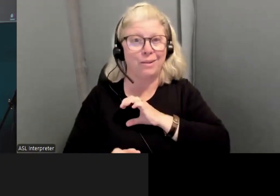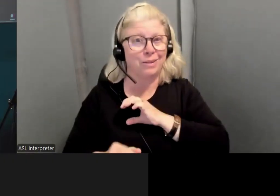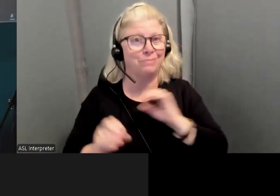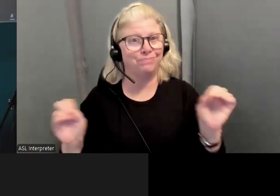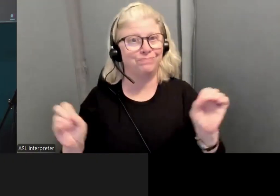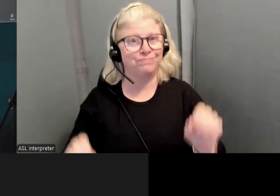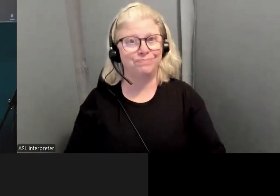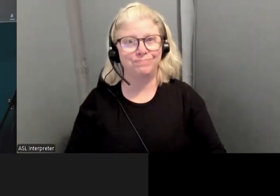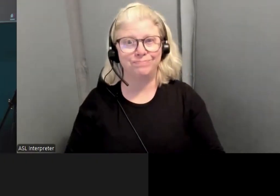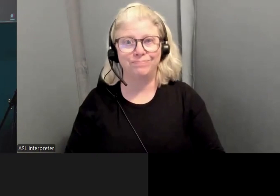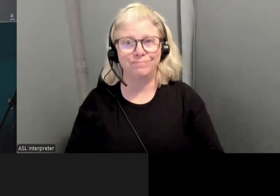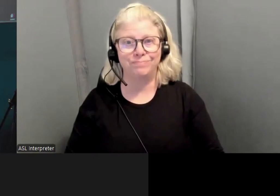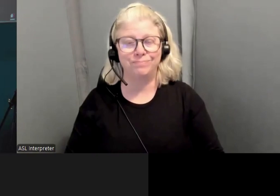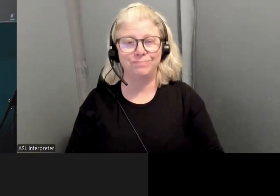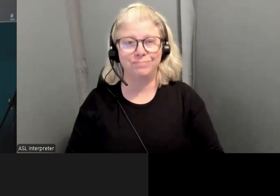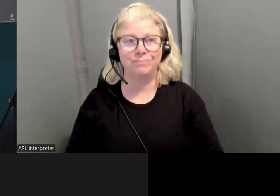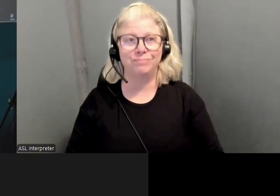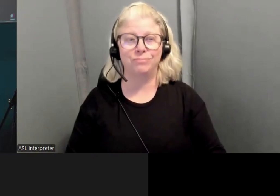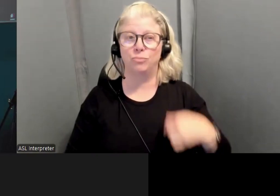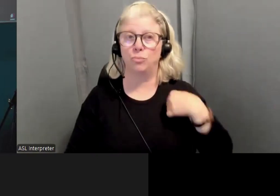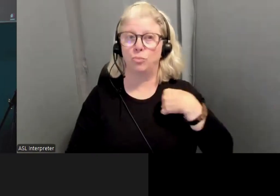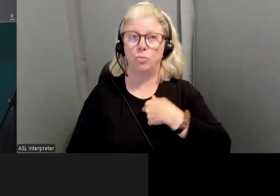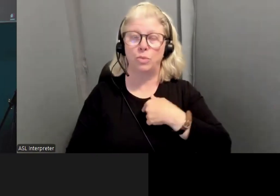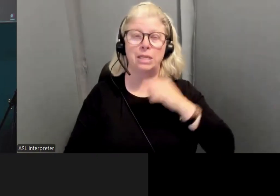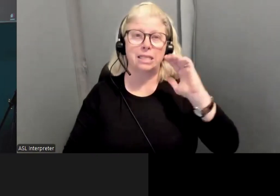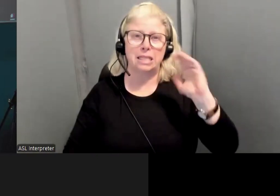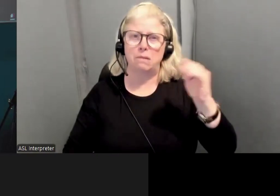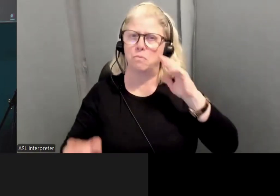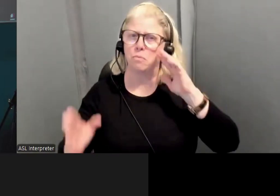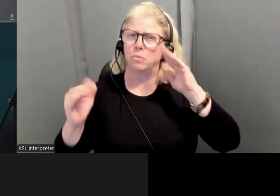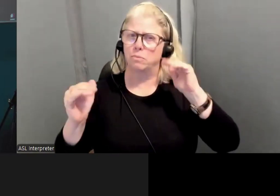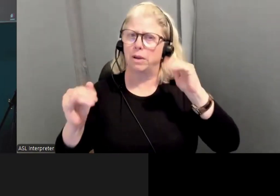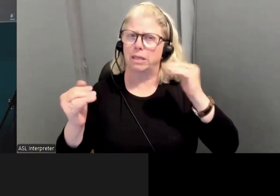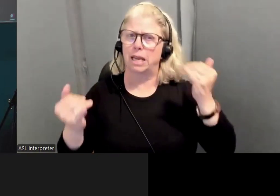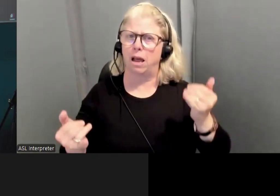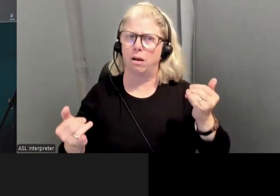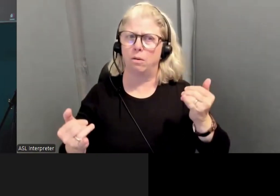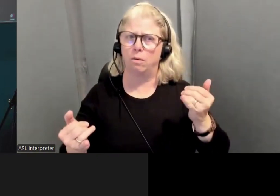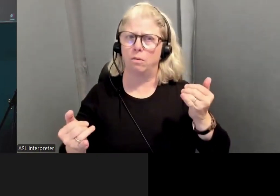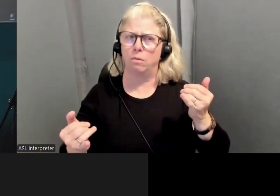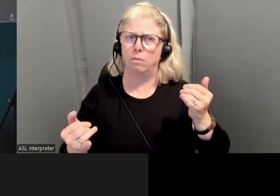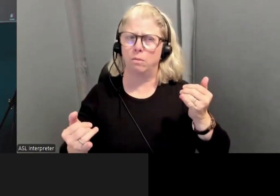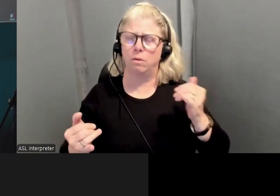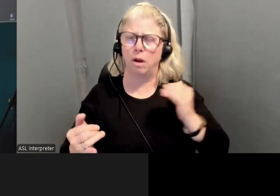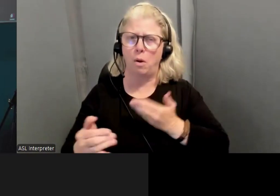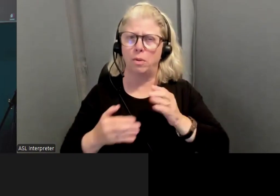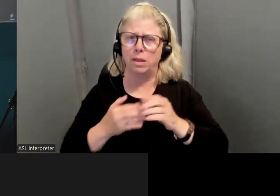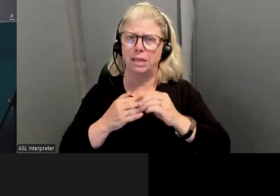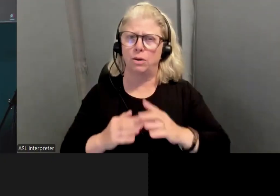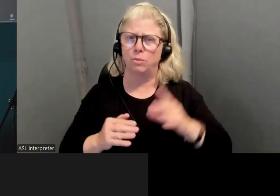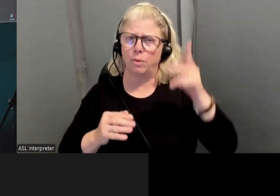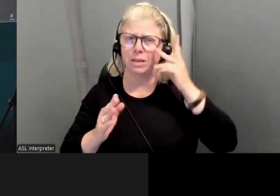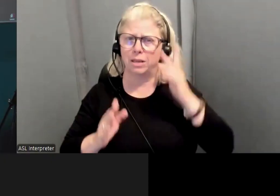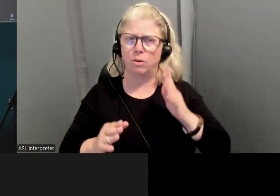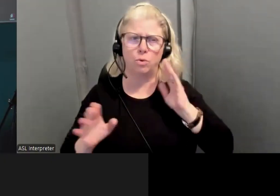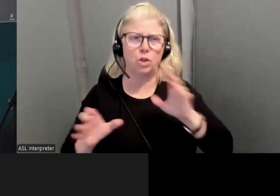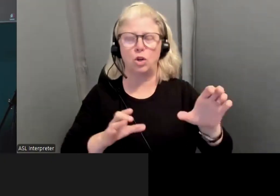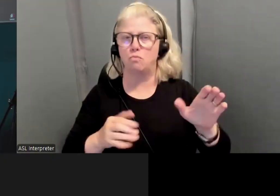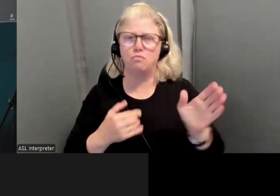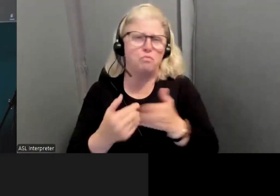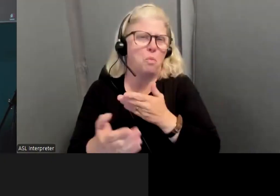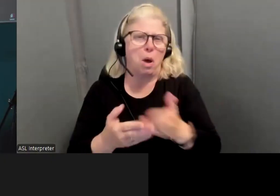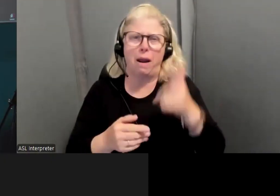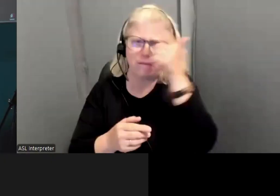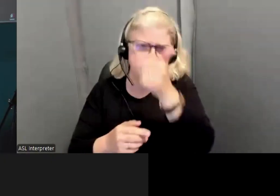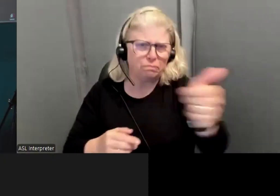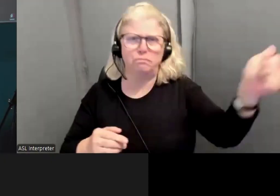right? We just seem to expect at this point that our leaders and politicians are going to do whatever